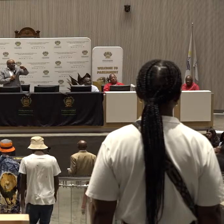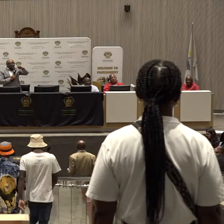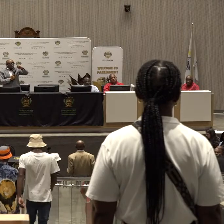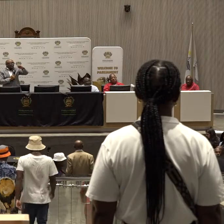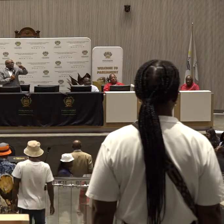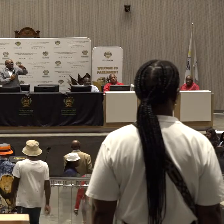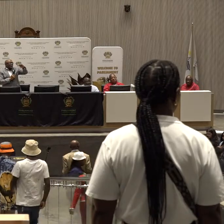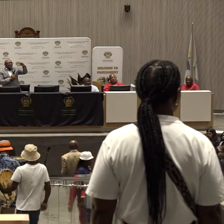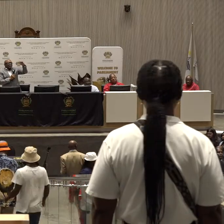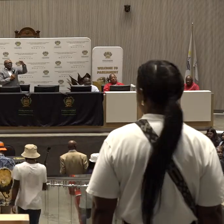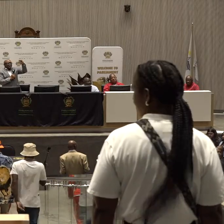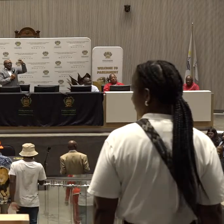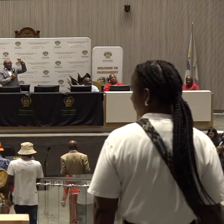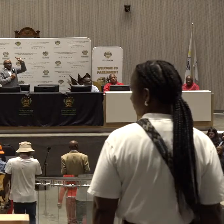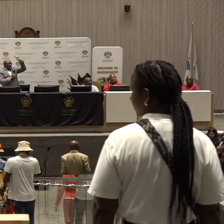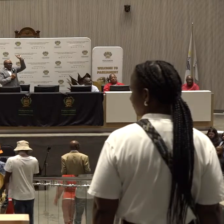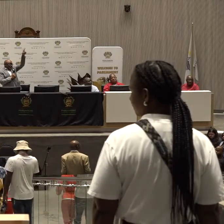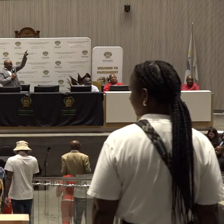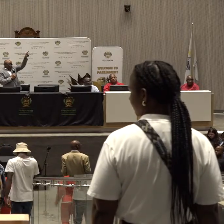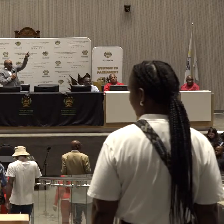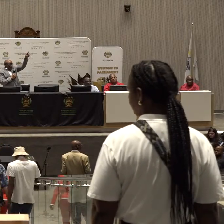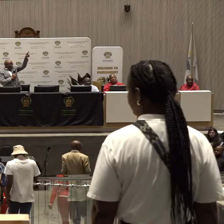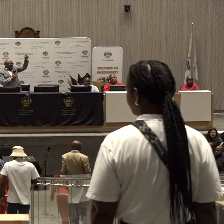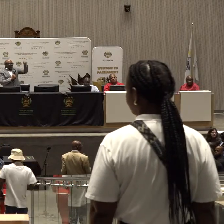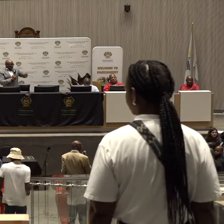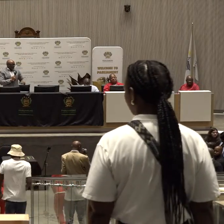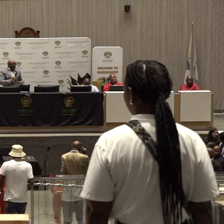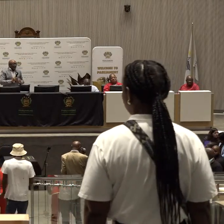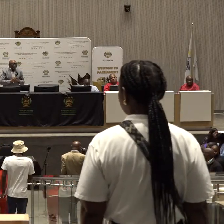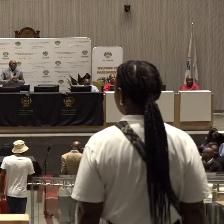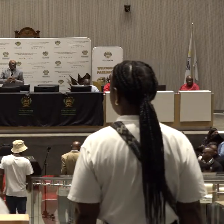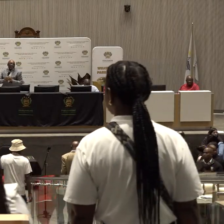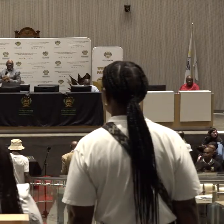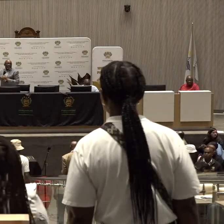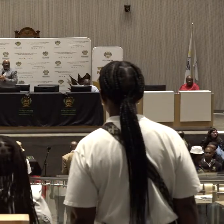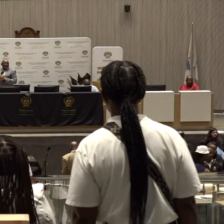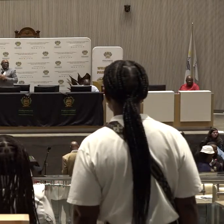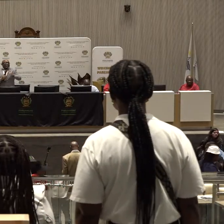eight number nine